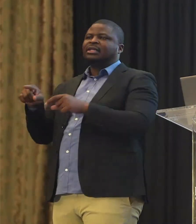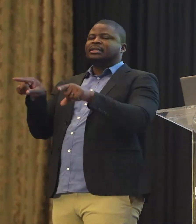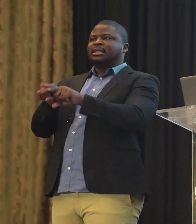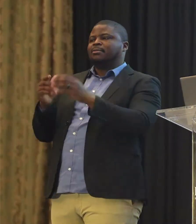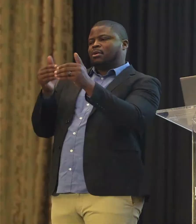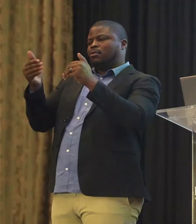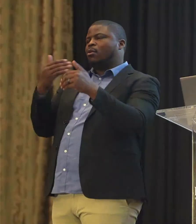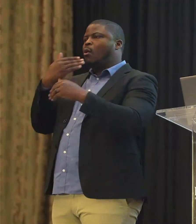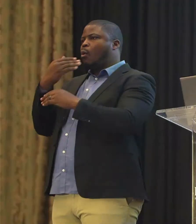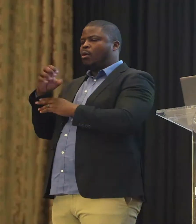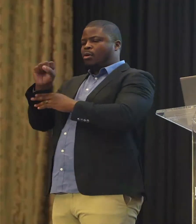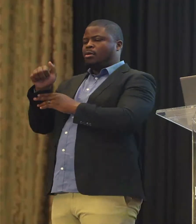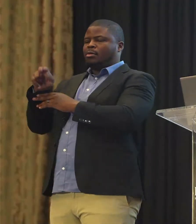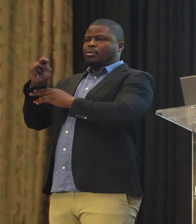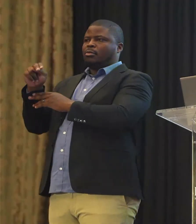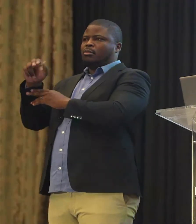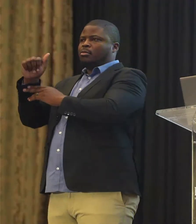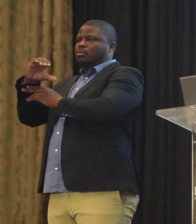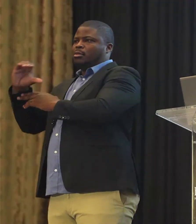be implemented in 7 districts.